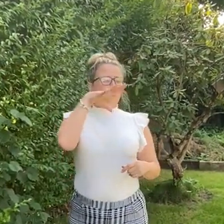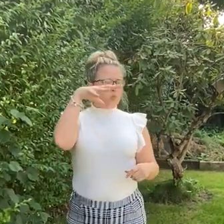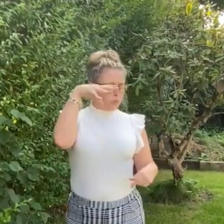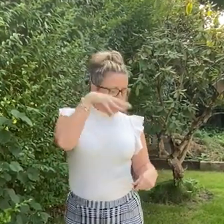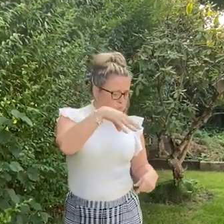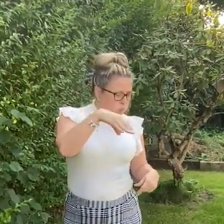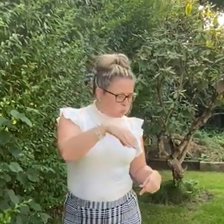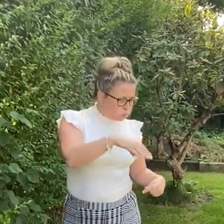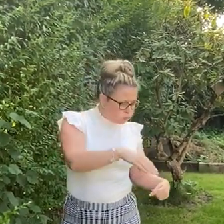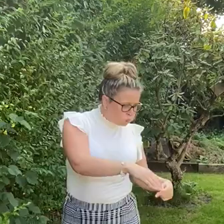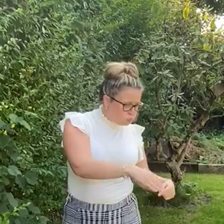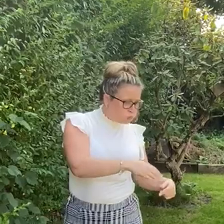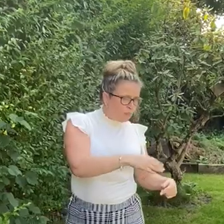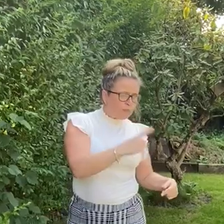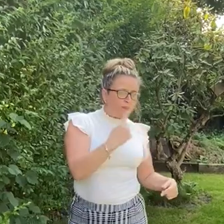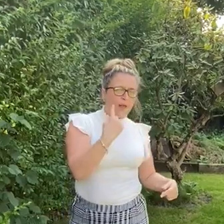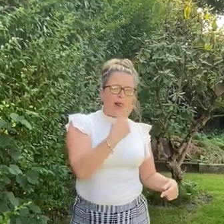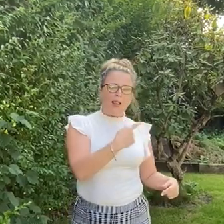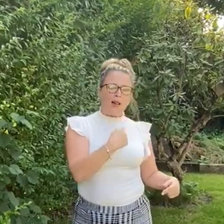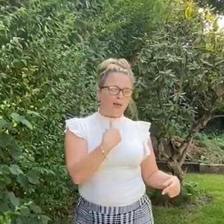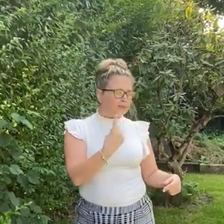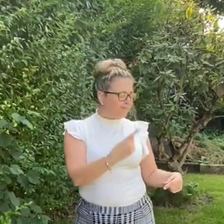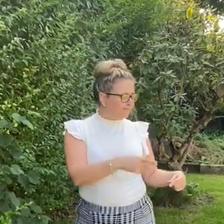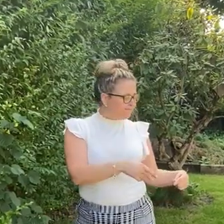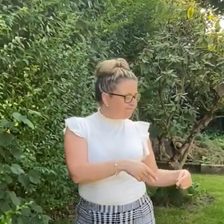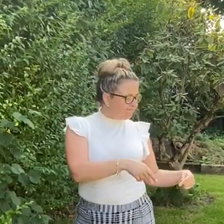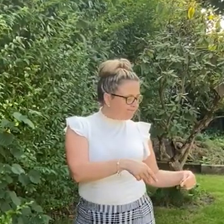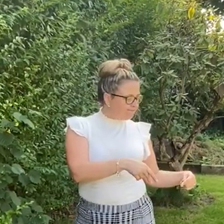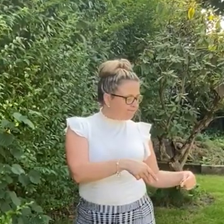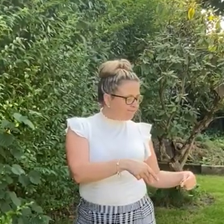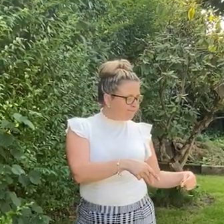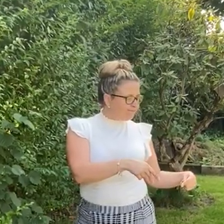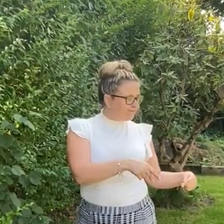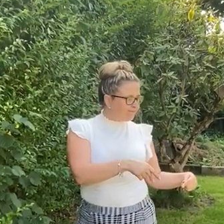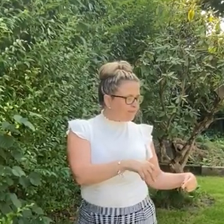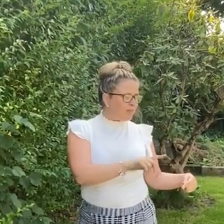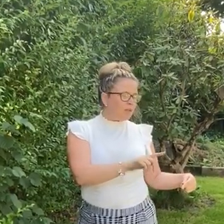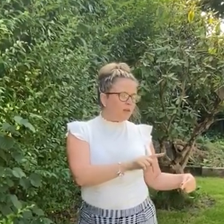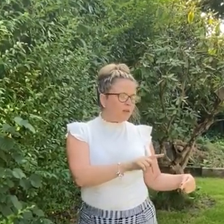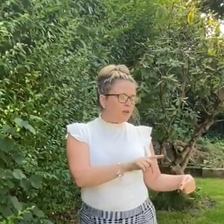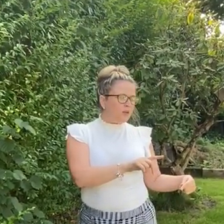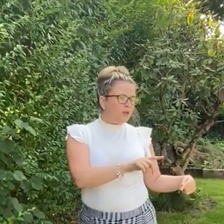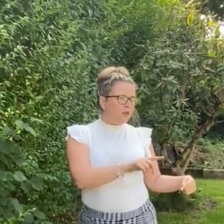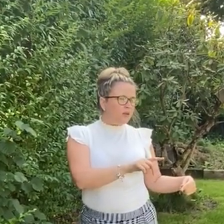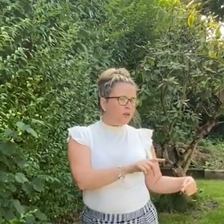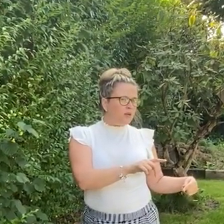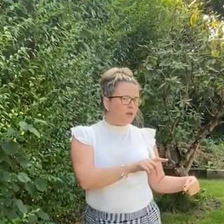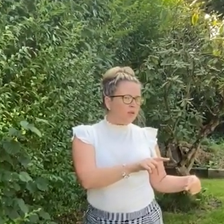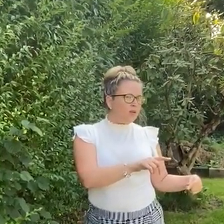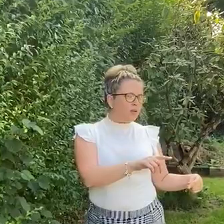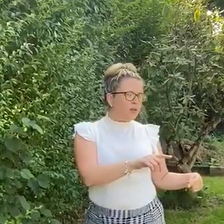lips, said, Maybe this once I'll have witch without chips.